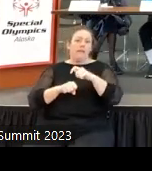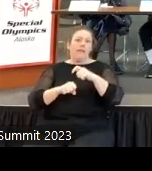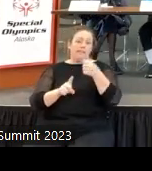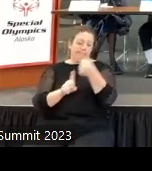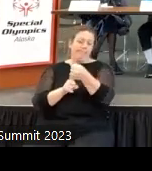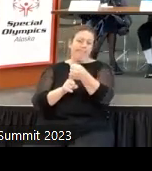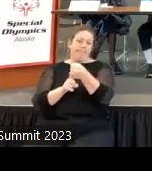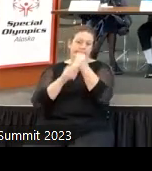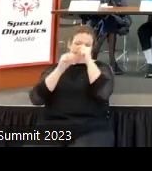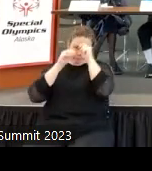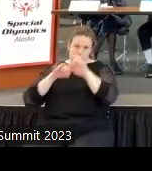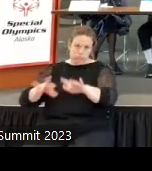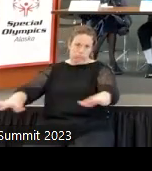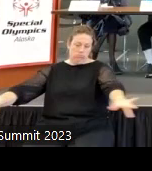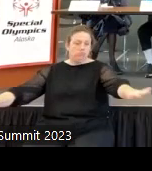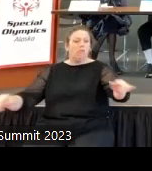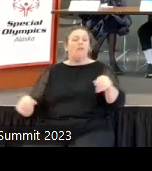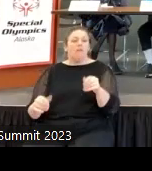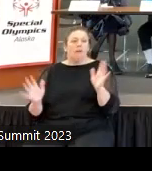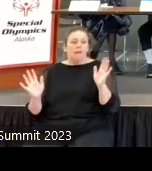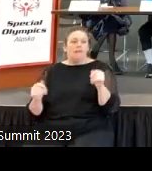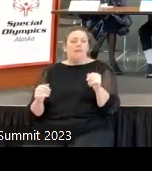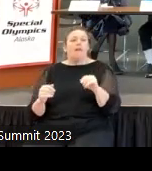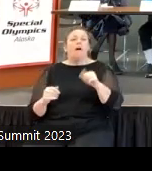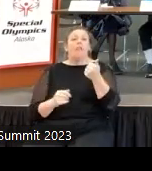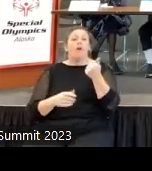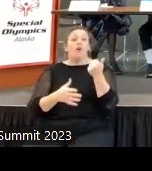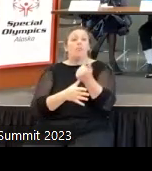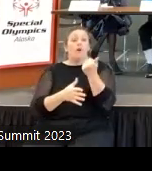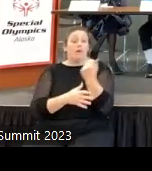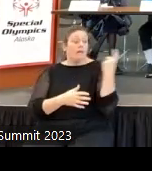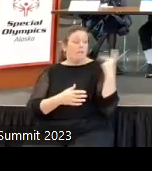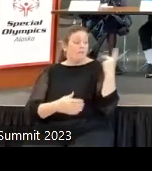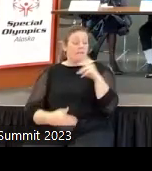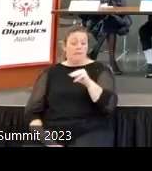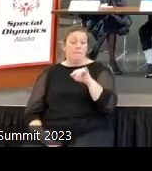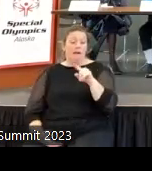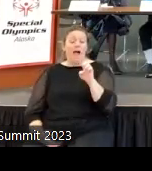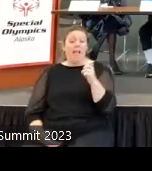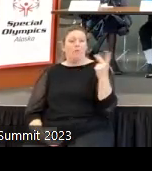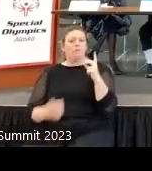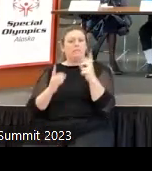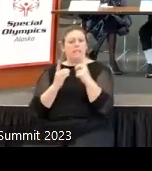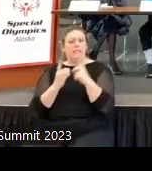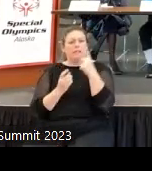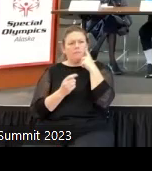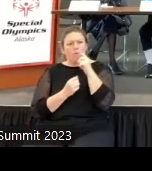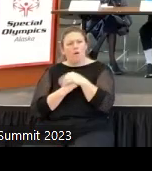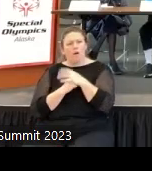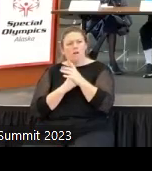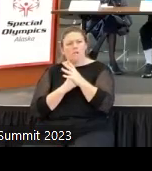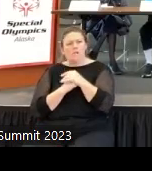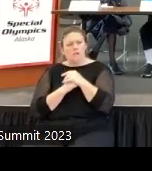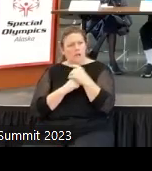And another priority is my relationship with me and Mike. We dated for, I've known Mike